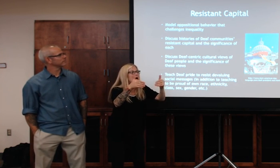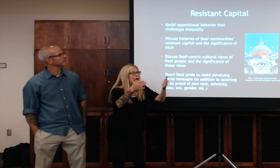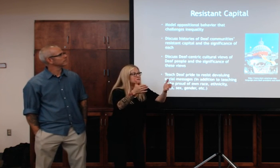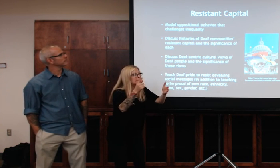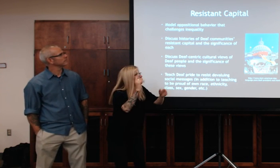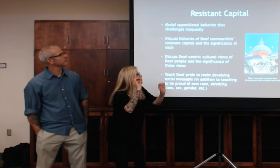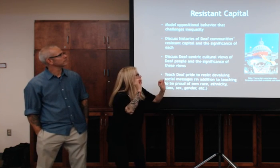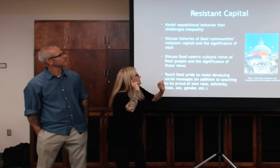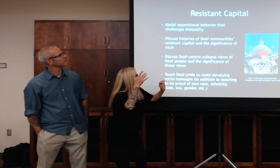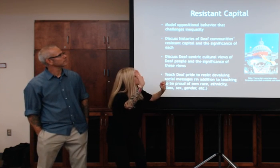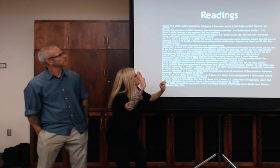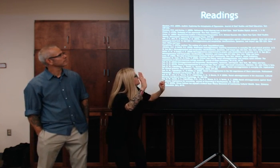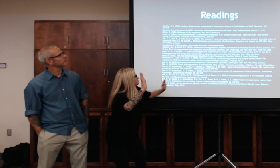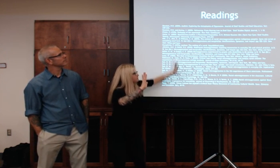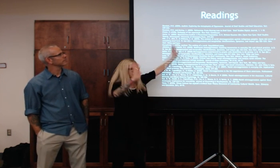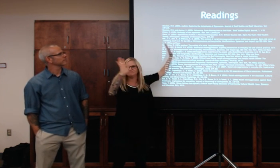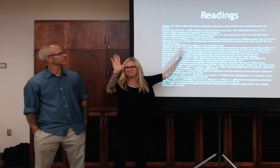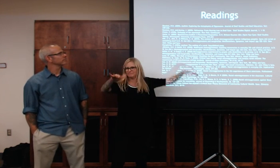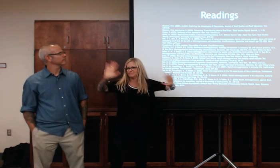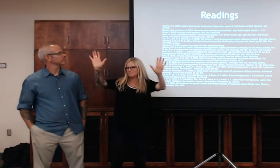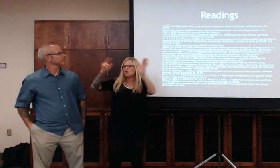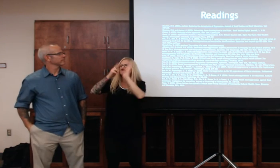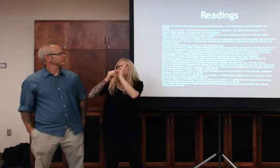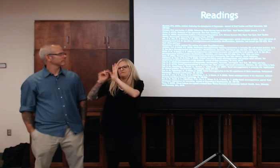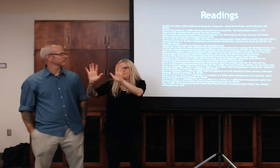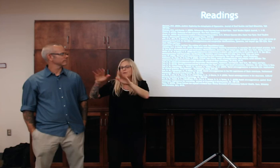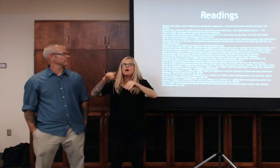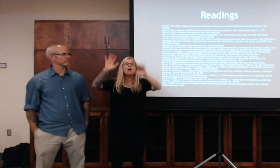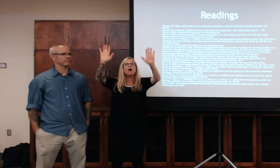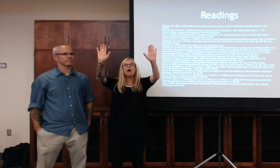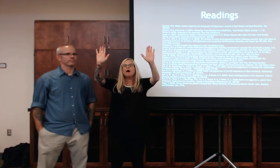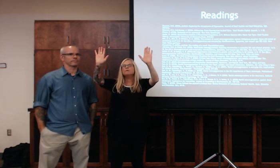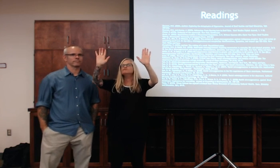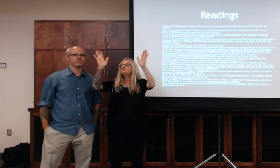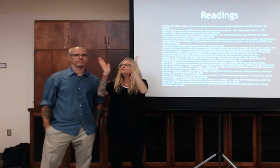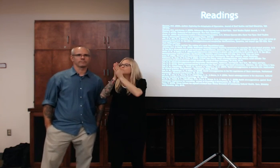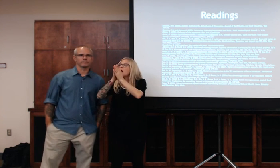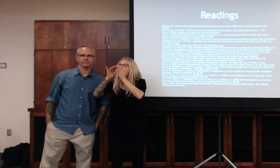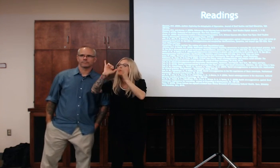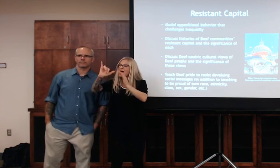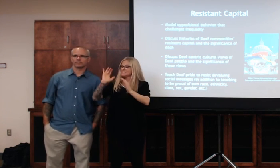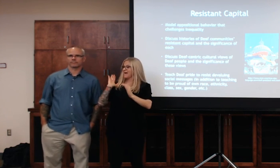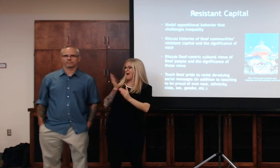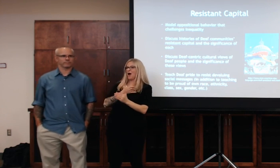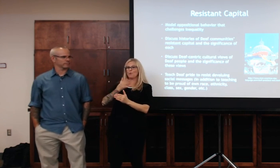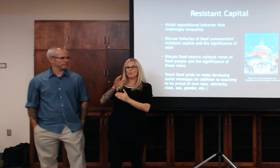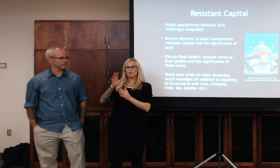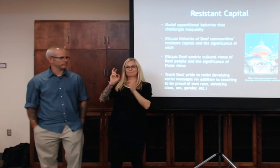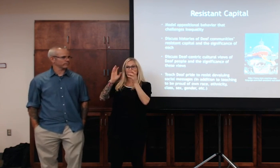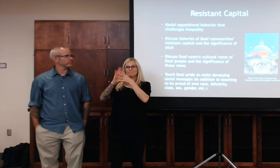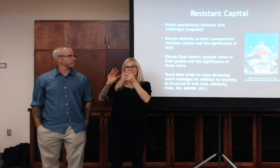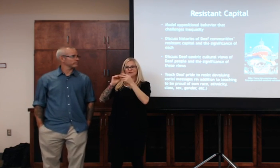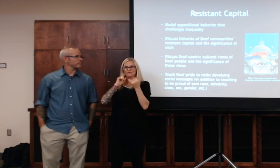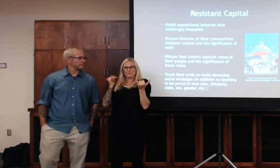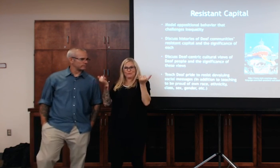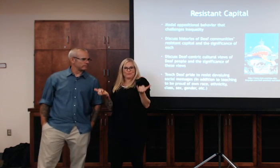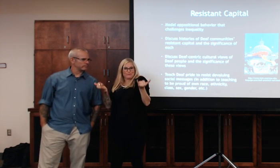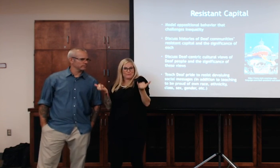Now the next one, I think. Okay, there we go. Never mind. This is just some of our readings. Now, that's our message for today.